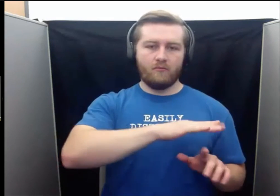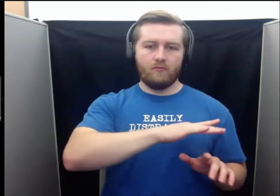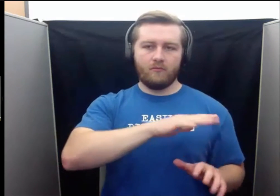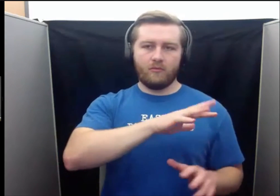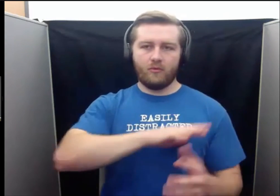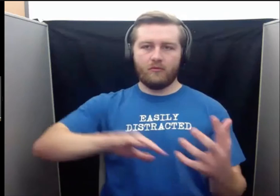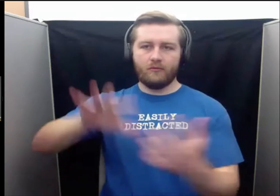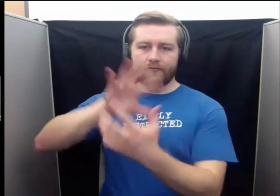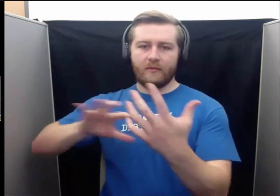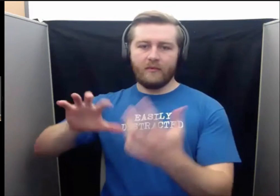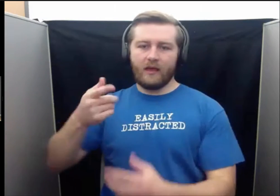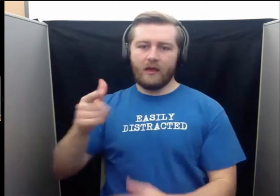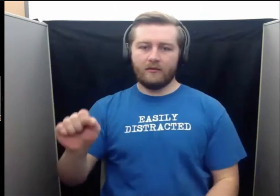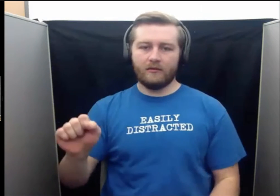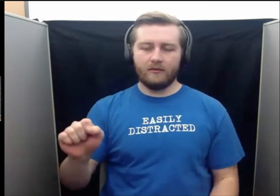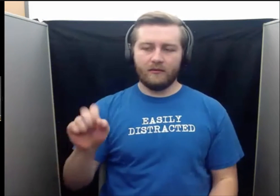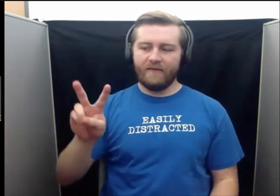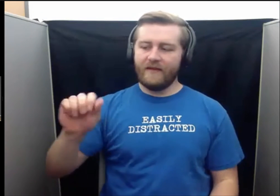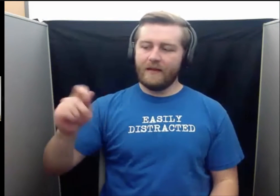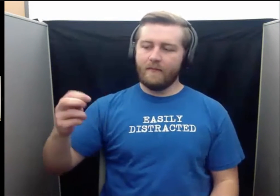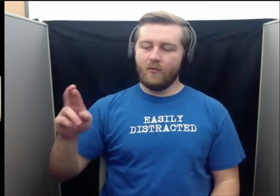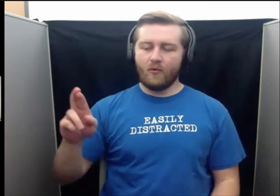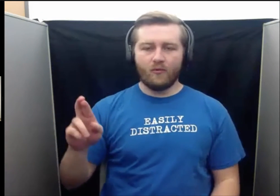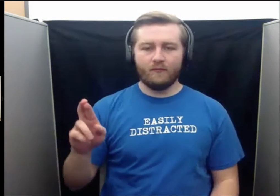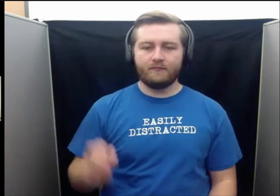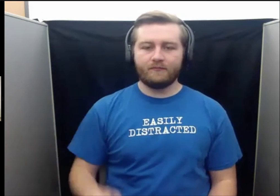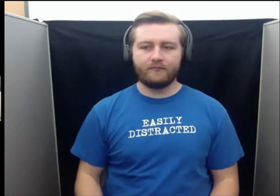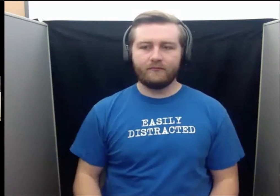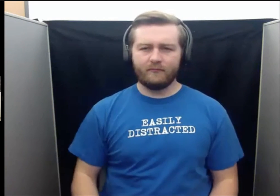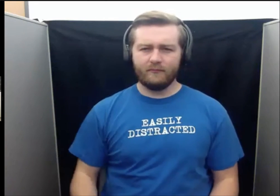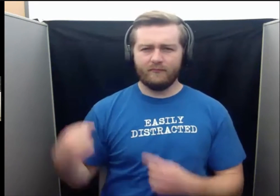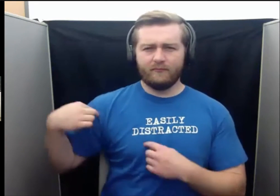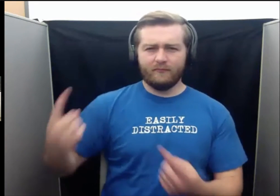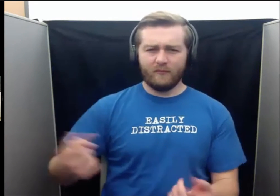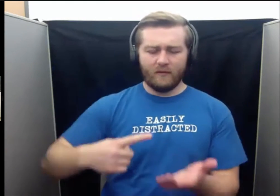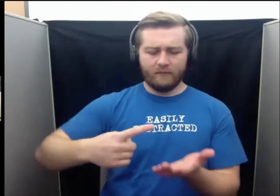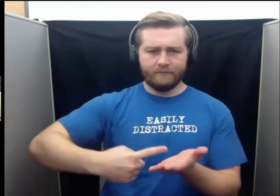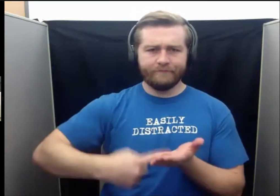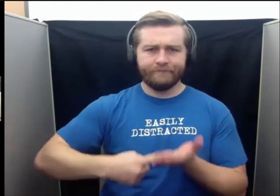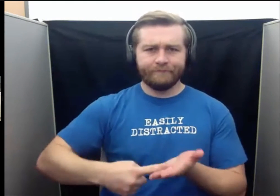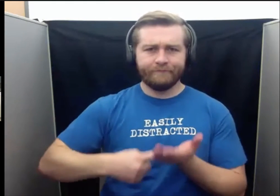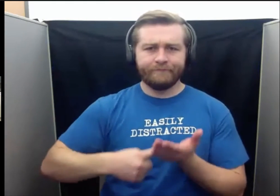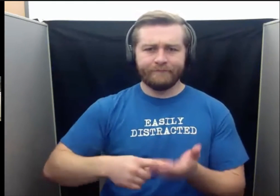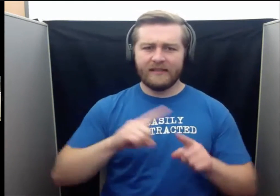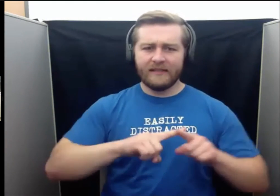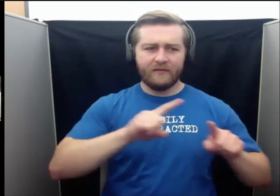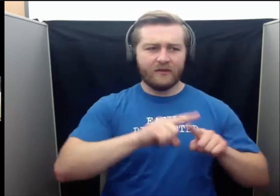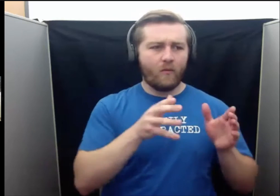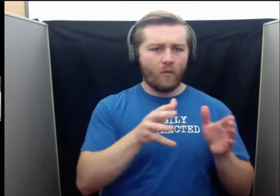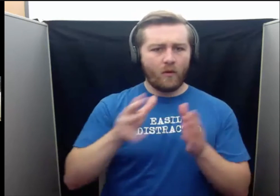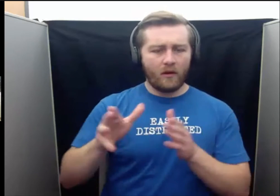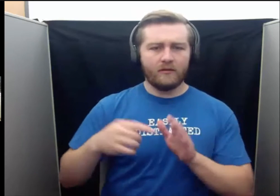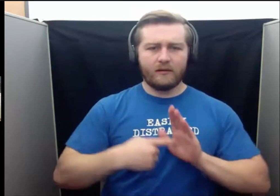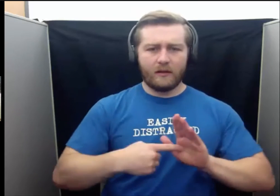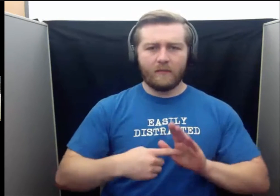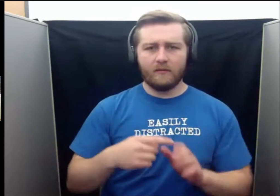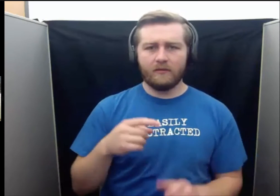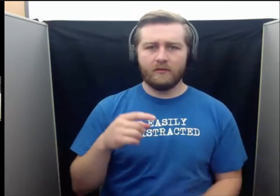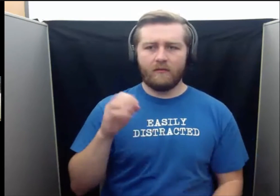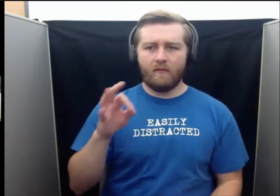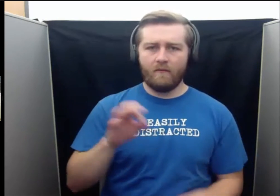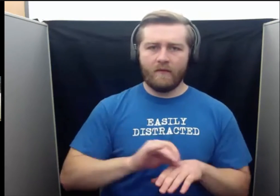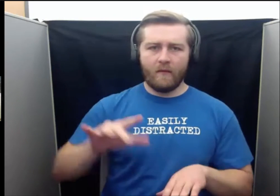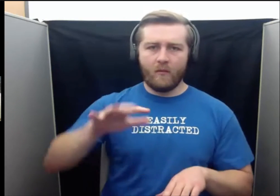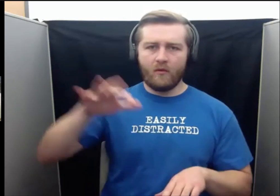oceans and we looked at principles of desalination. What was one principle that we used in desalination as far